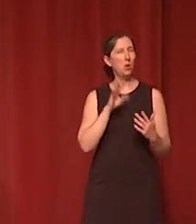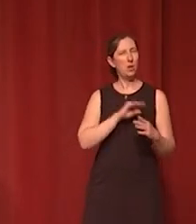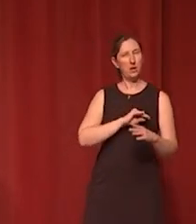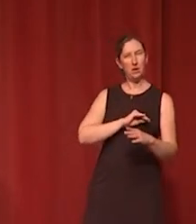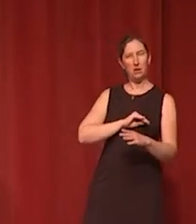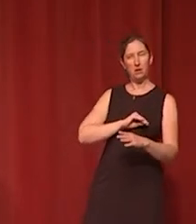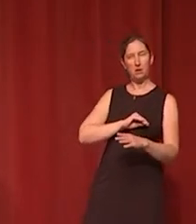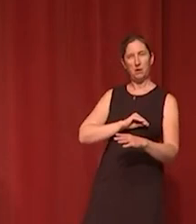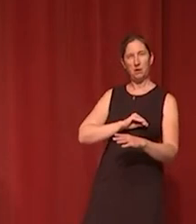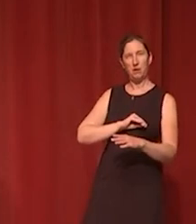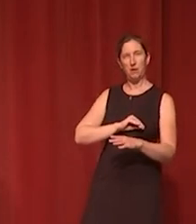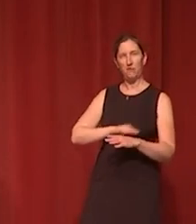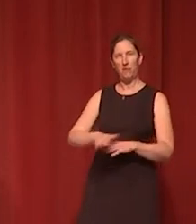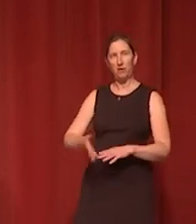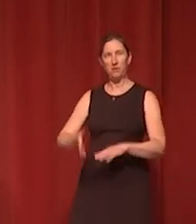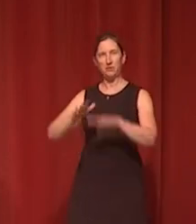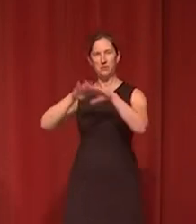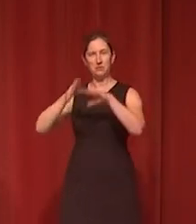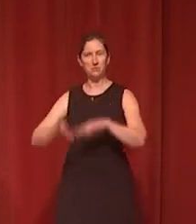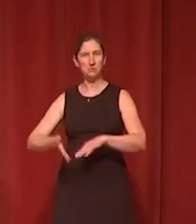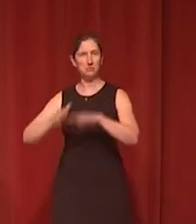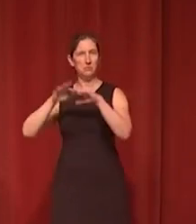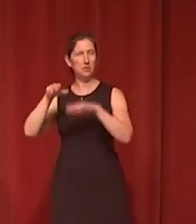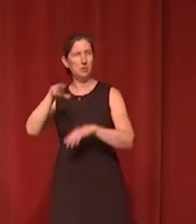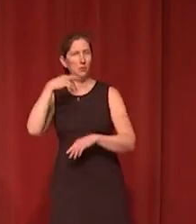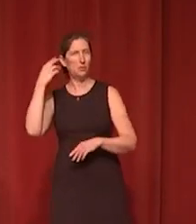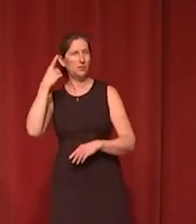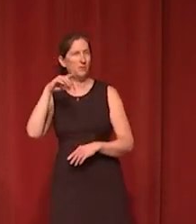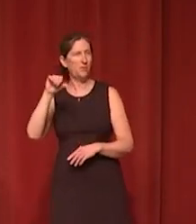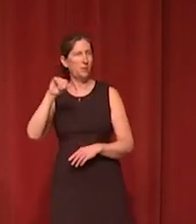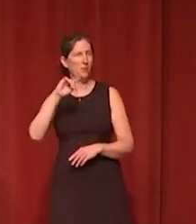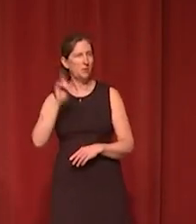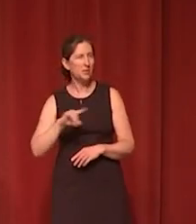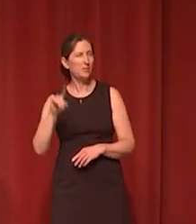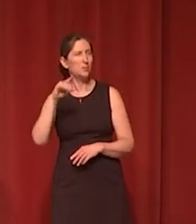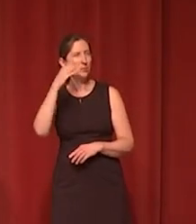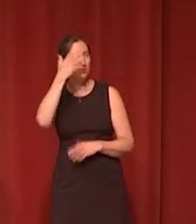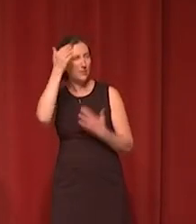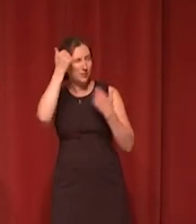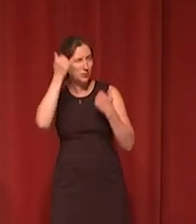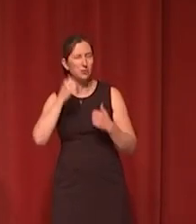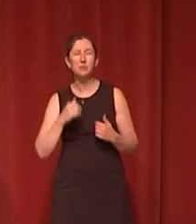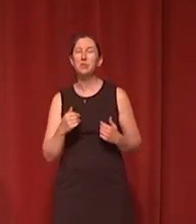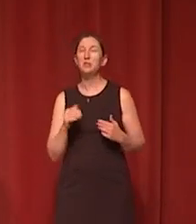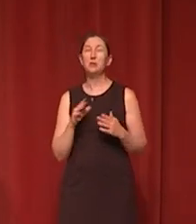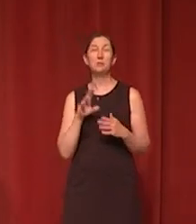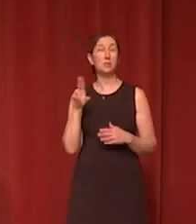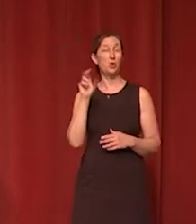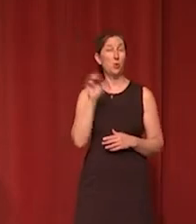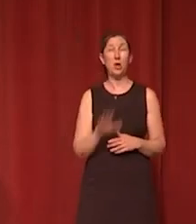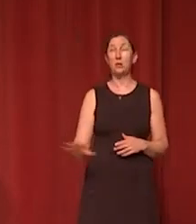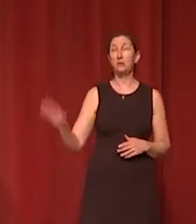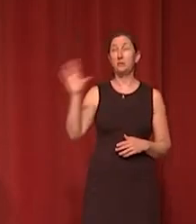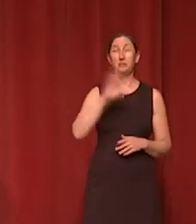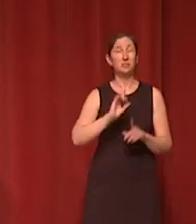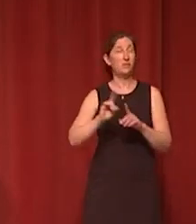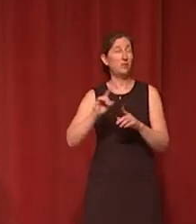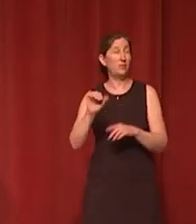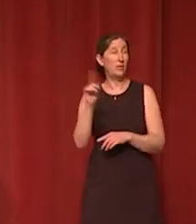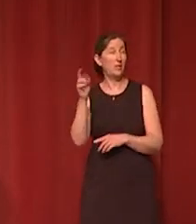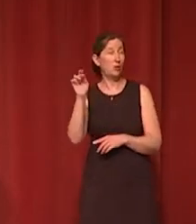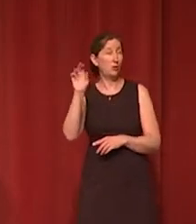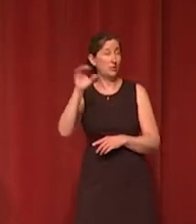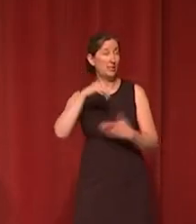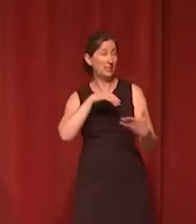dementia from a variety of causes? So we're trying to study that better at a national level. But again, it does, you know, if someone has attention